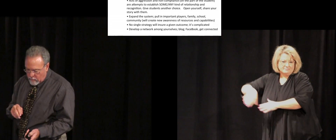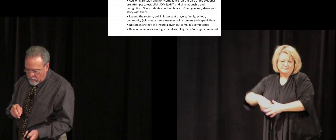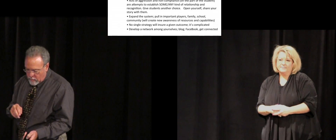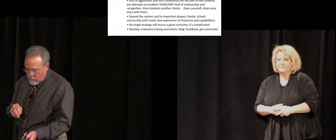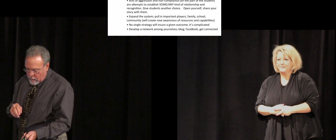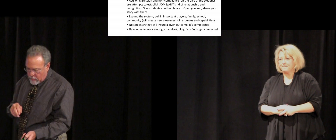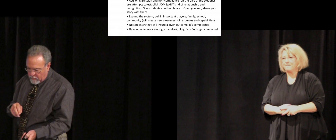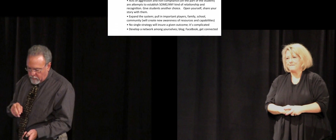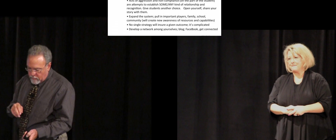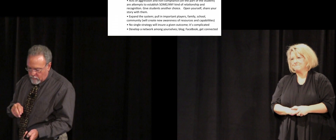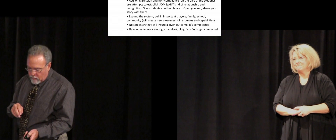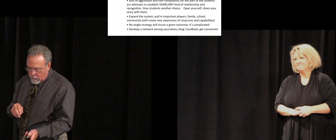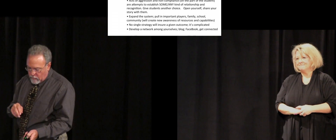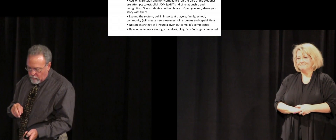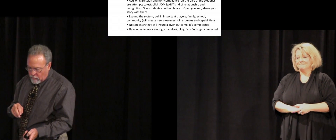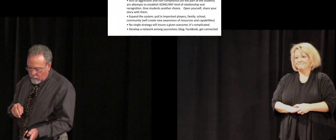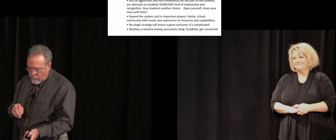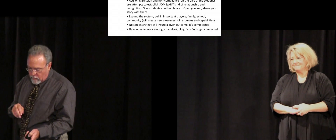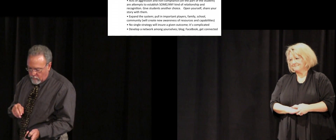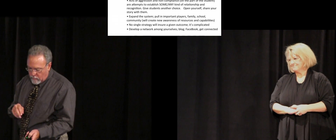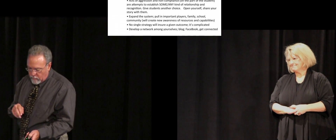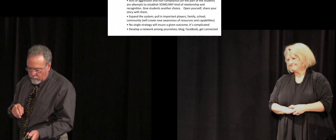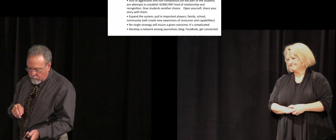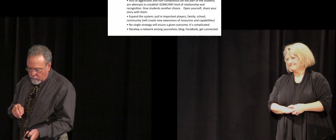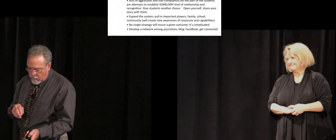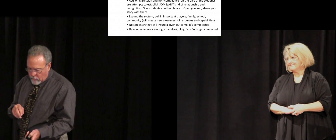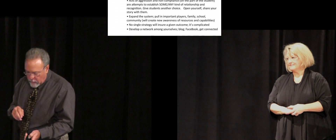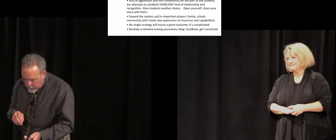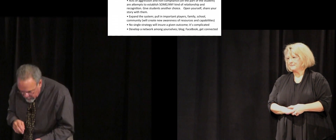And develop your network. Do